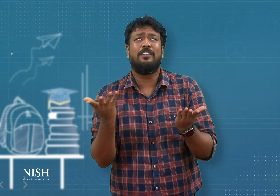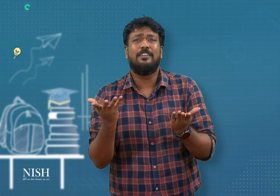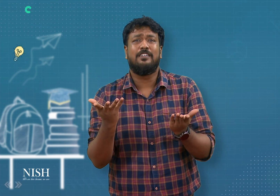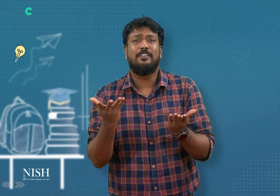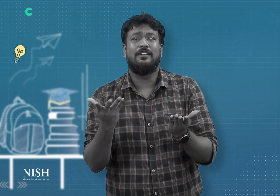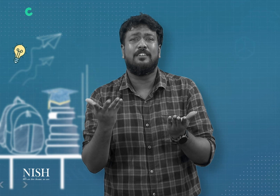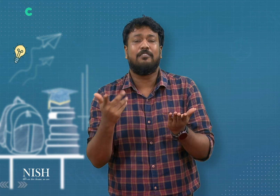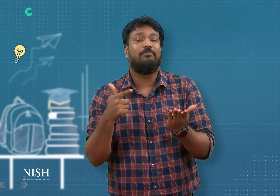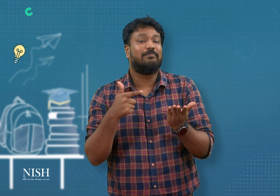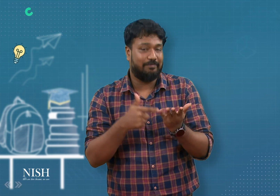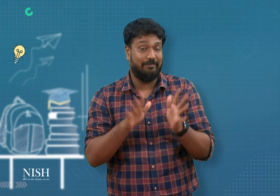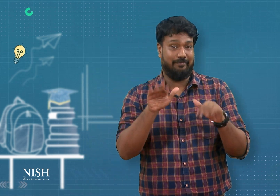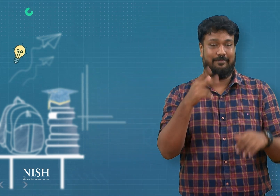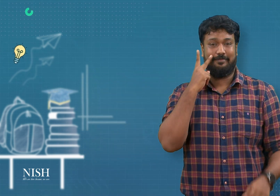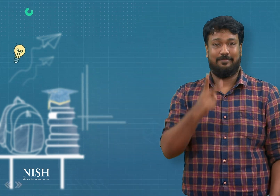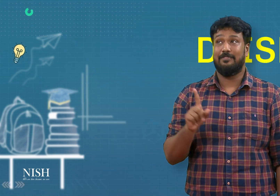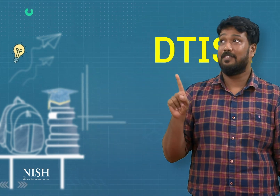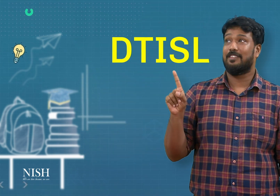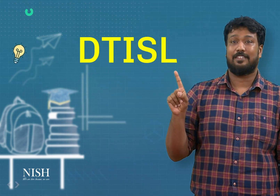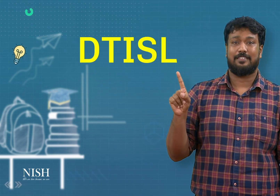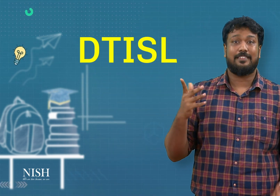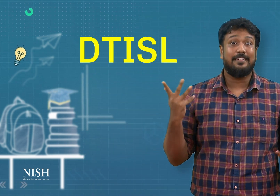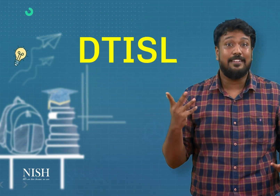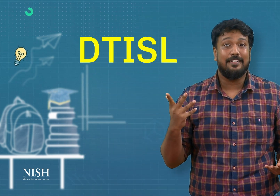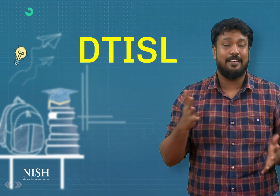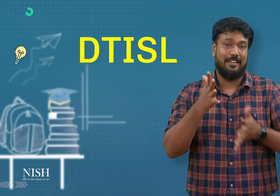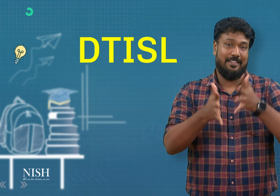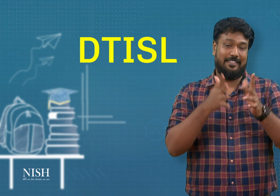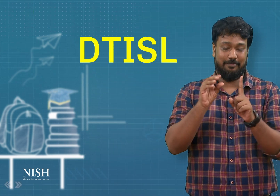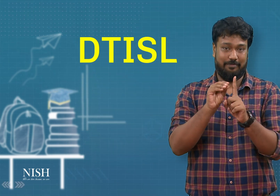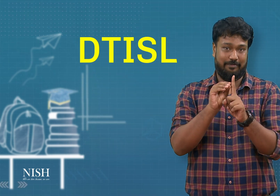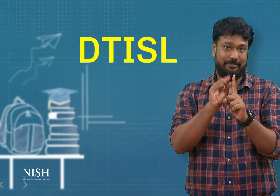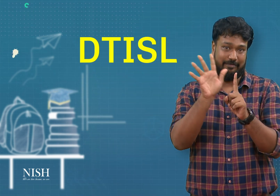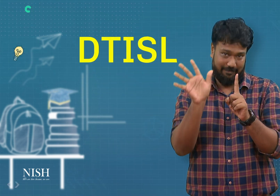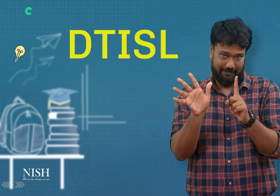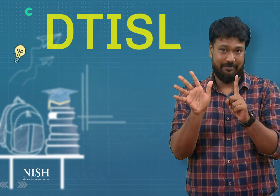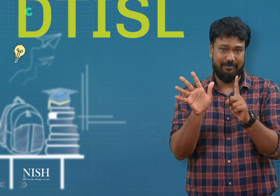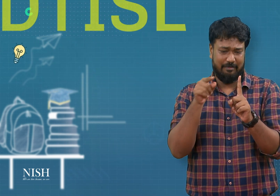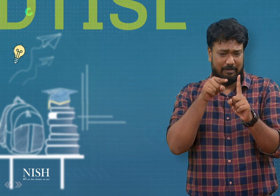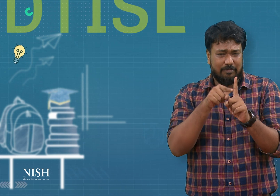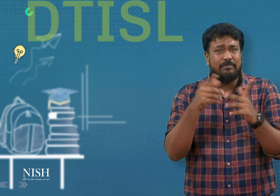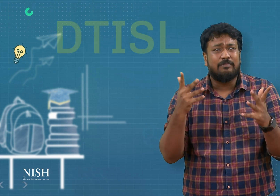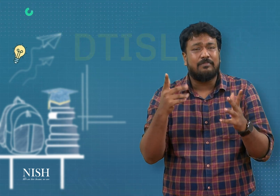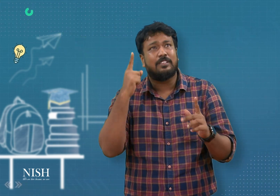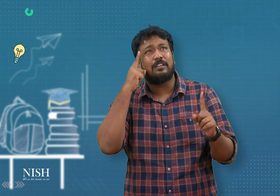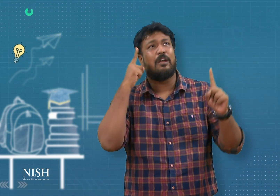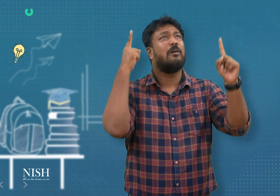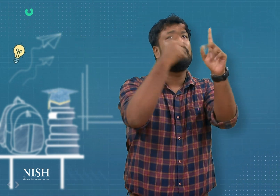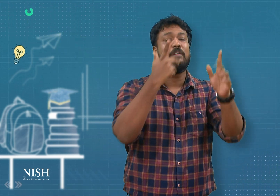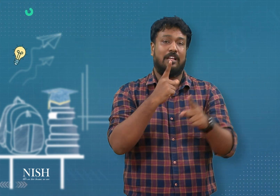in Teaching Indian Sign Language. The course aims to prepare deaf teachers to teach Indian Sign Language